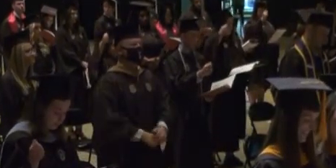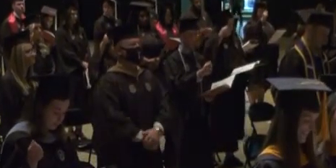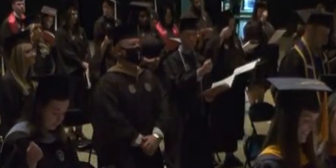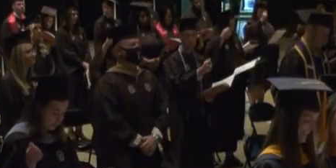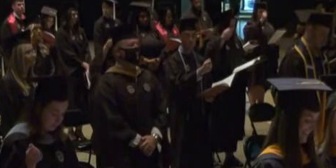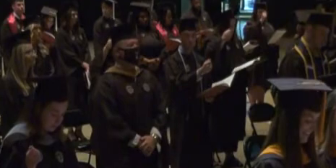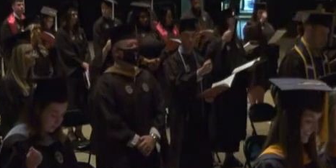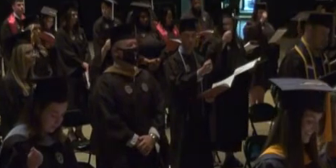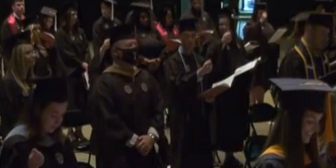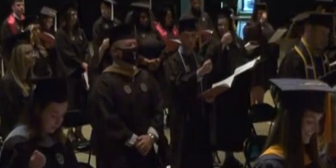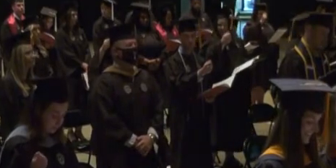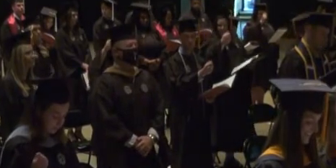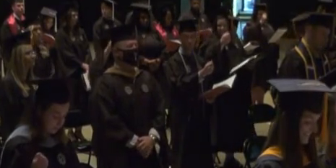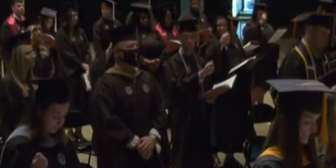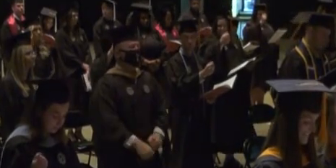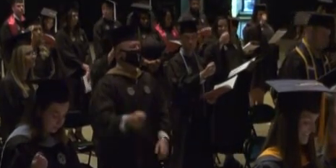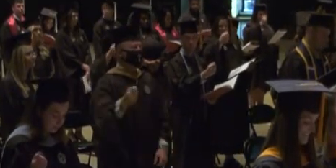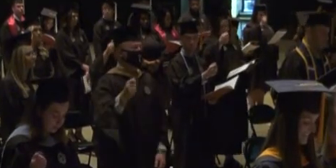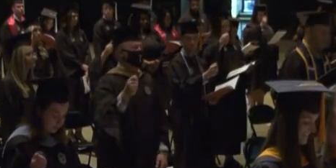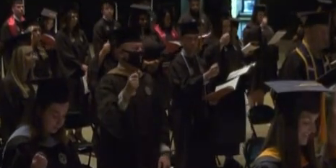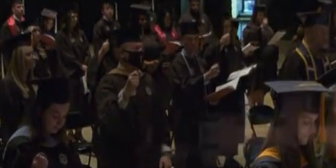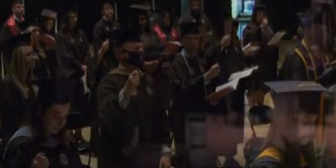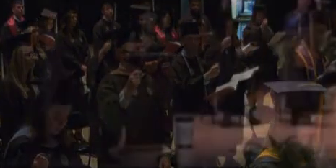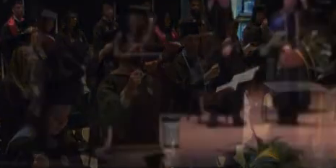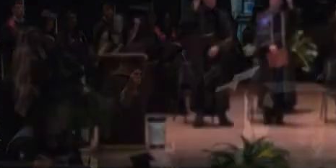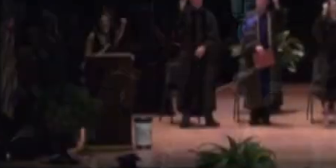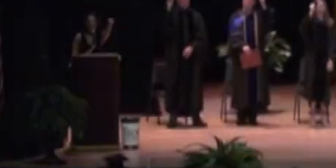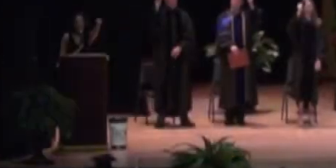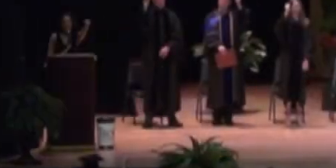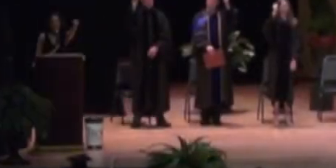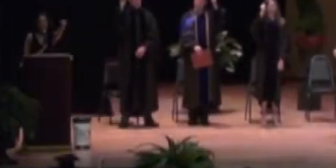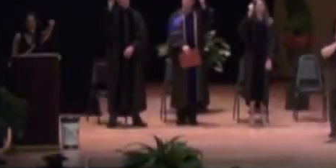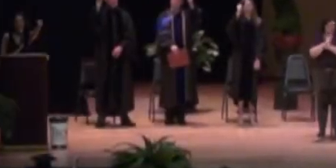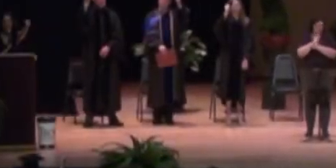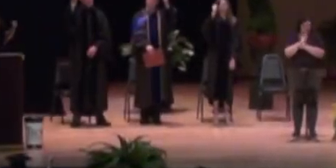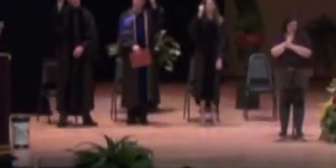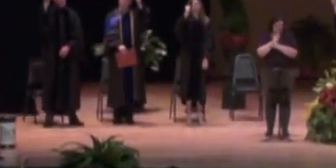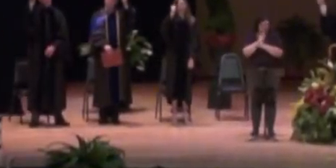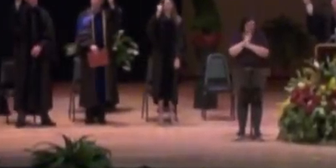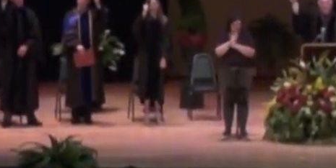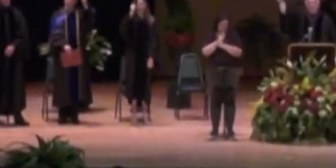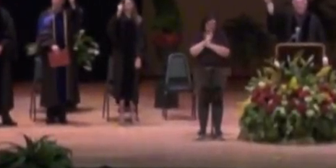a beacon to the world.